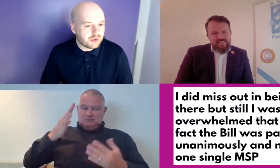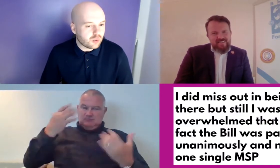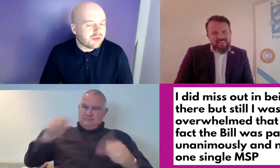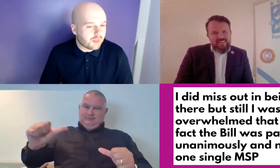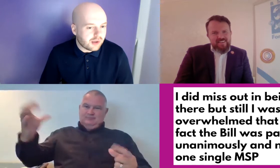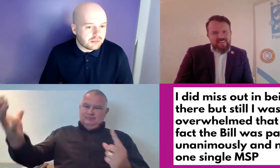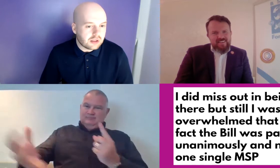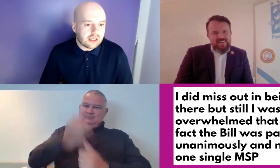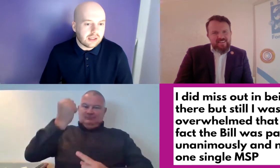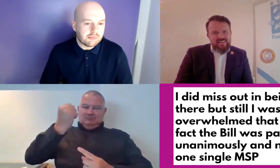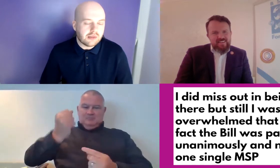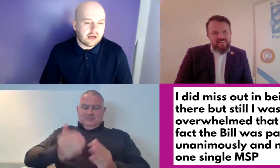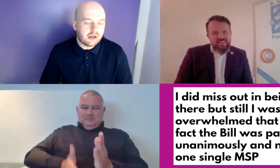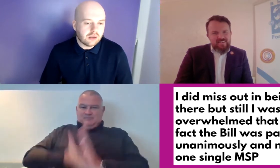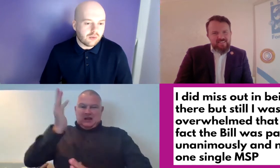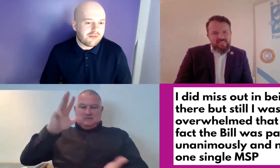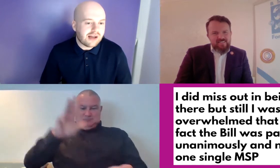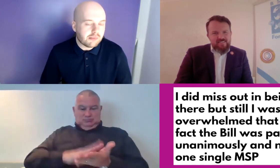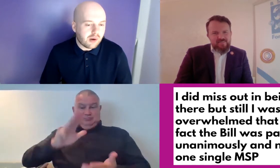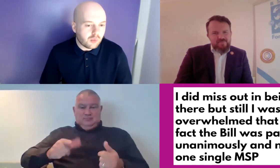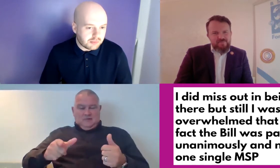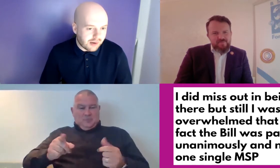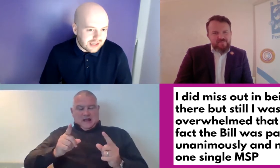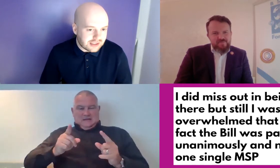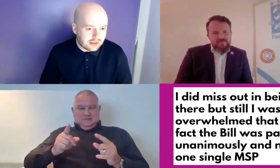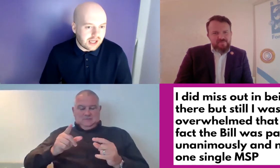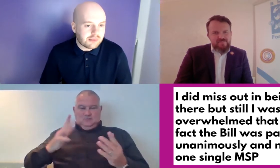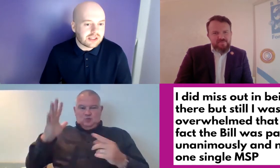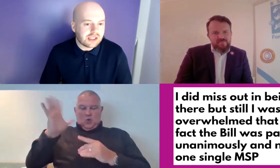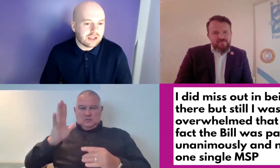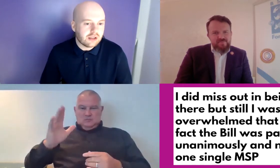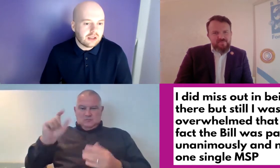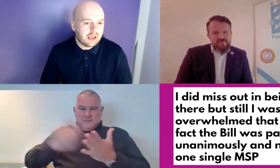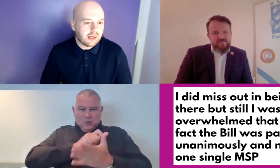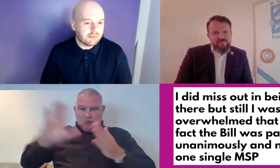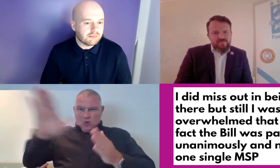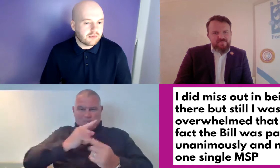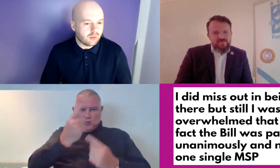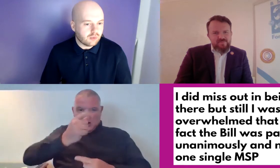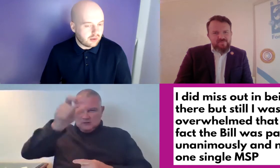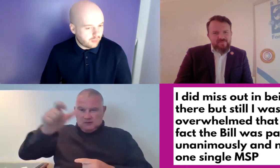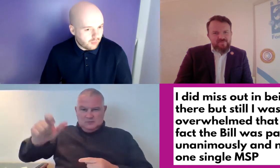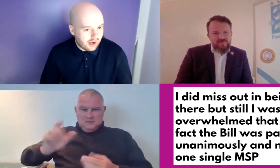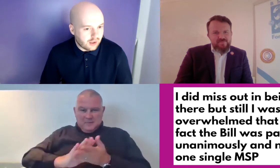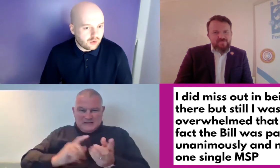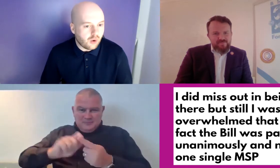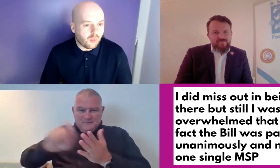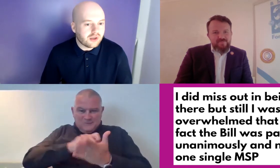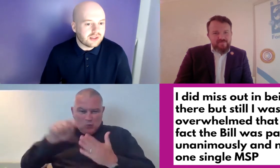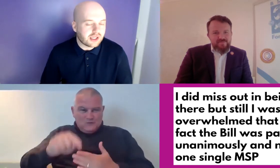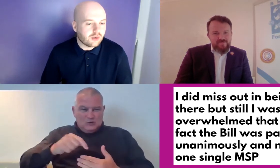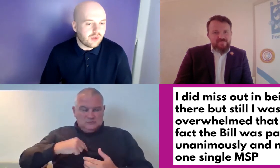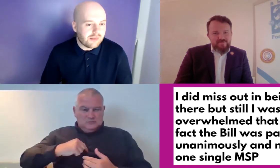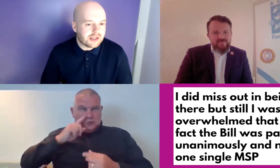I was overwhelmed that, you know, the fact the bill was passed unanimously and you know, not